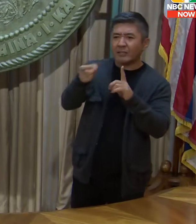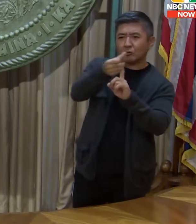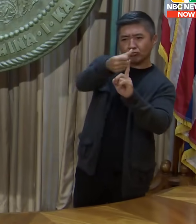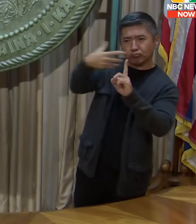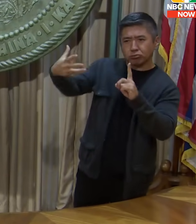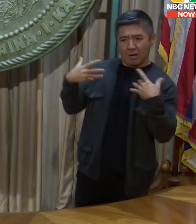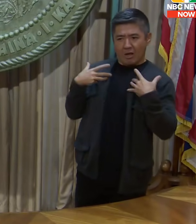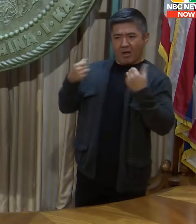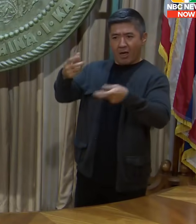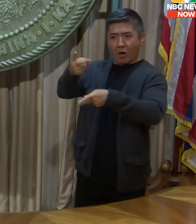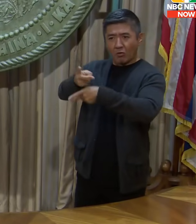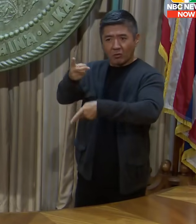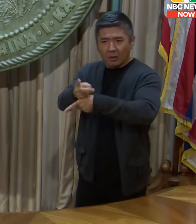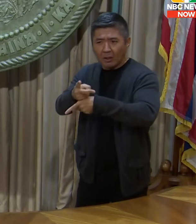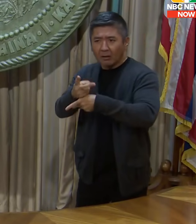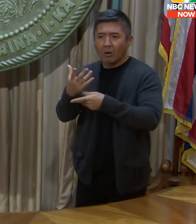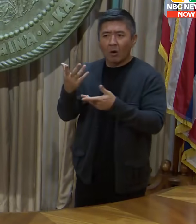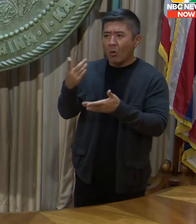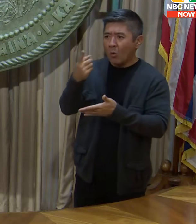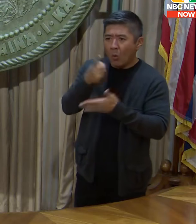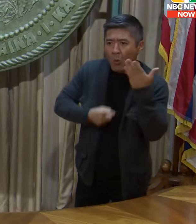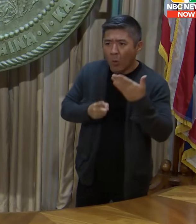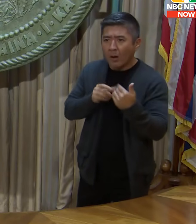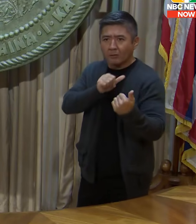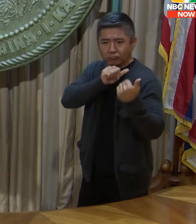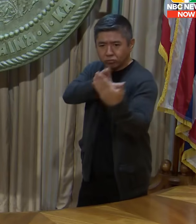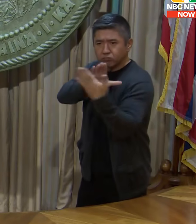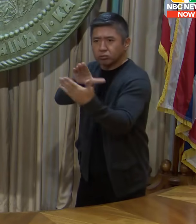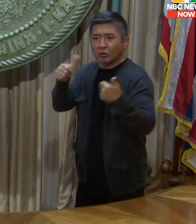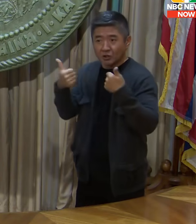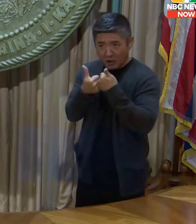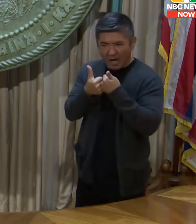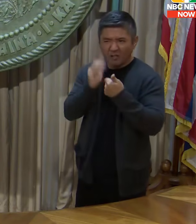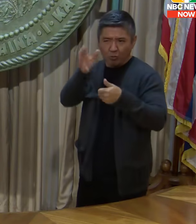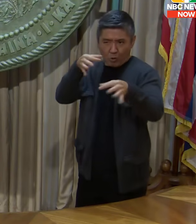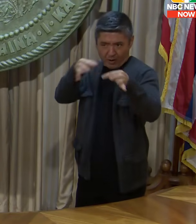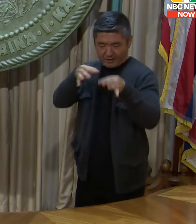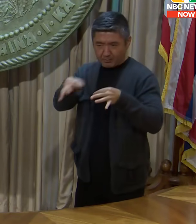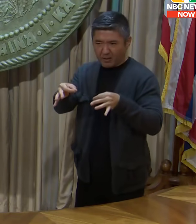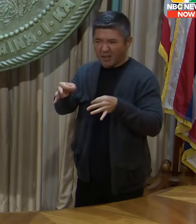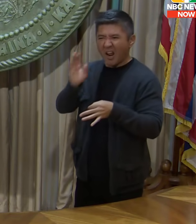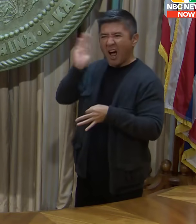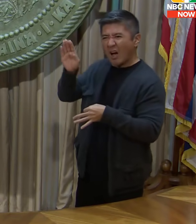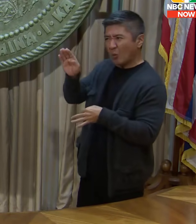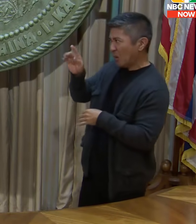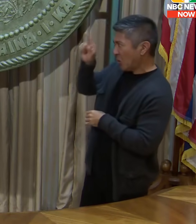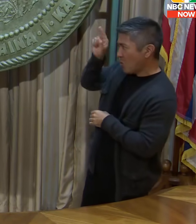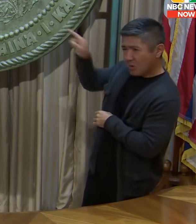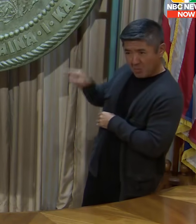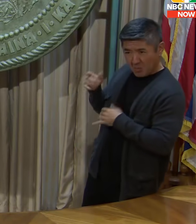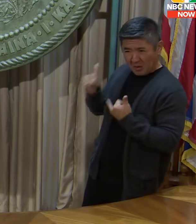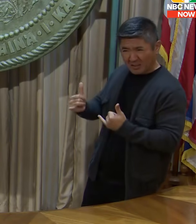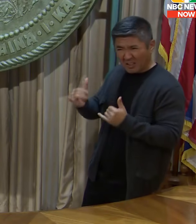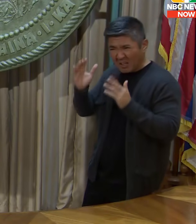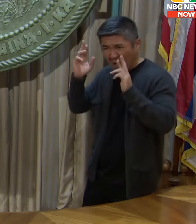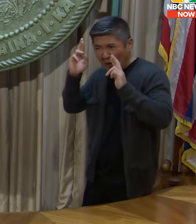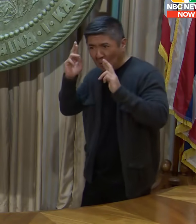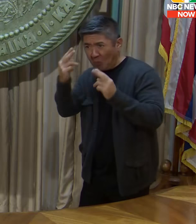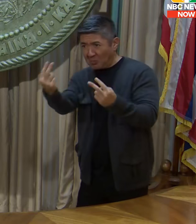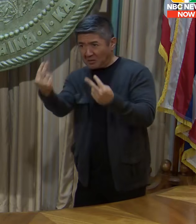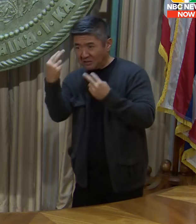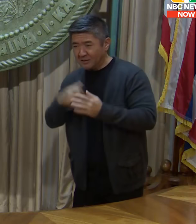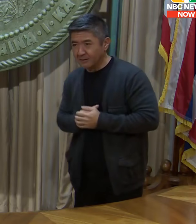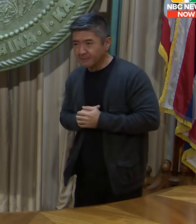of what we're facing today. So I'm going to allude to some of the points here. I hope people can see them. Now, the governor made an